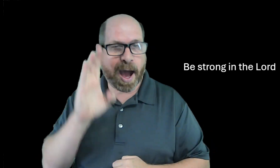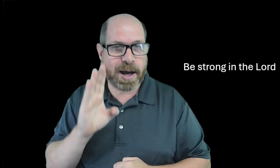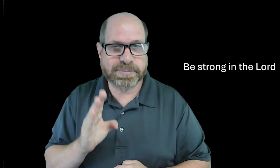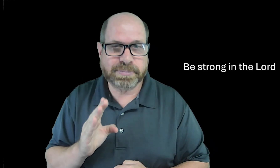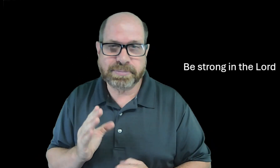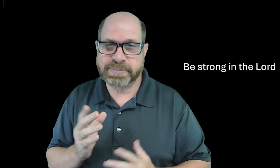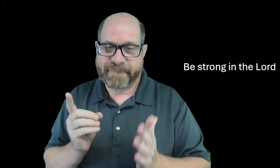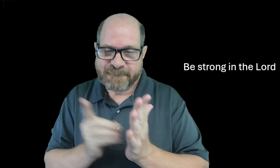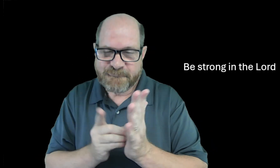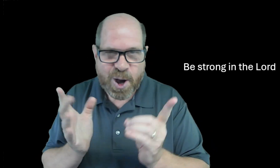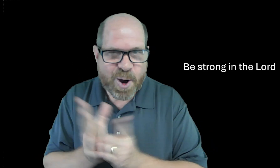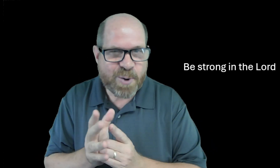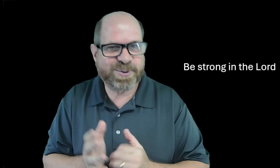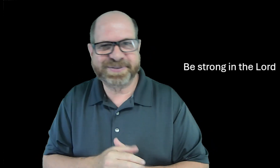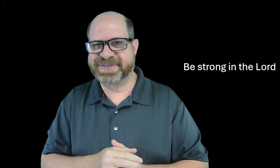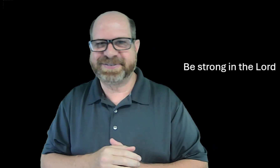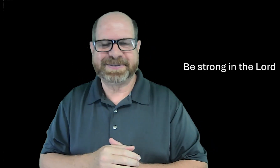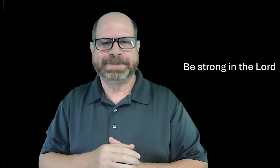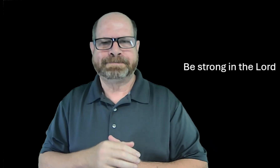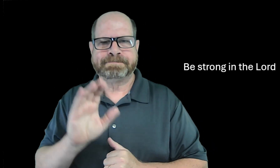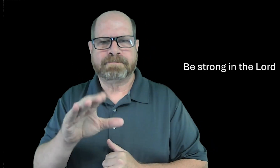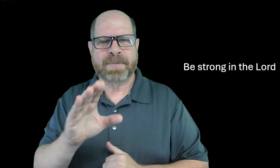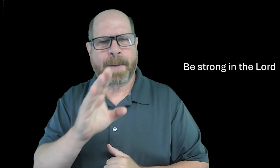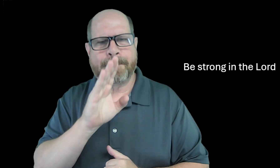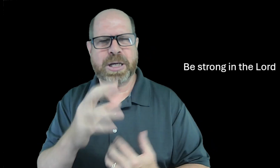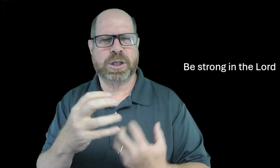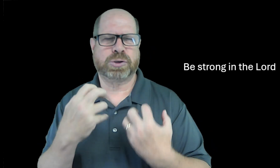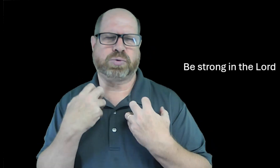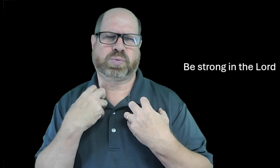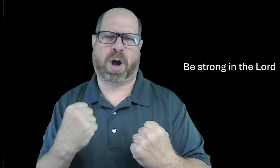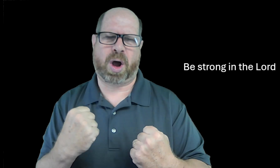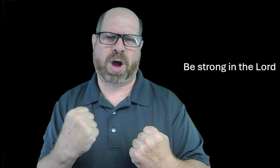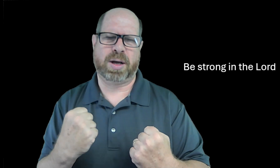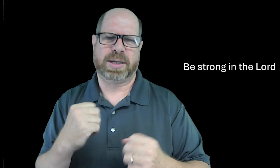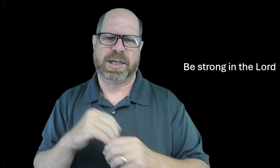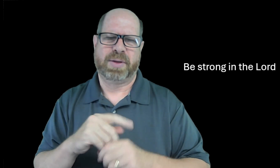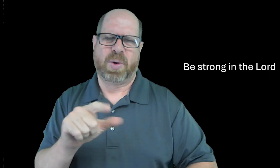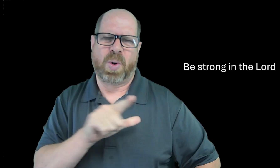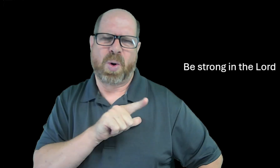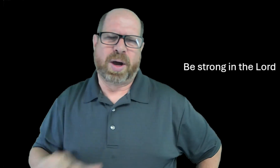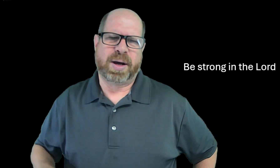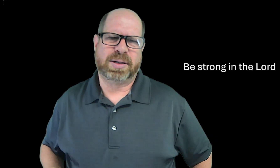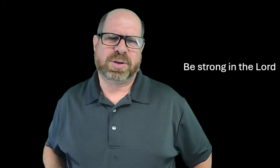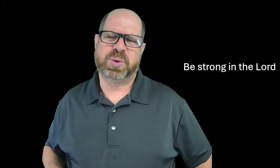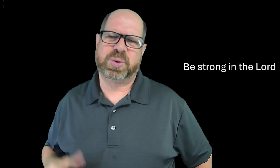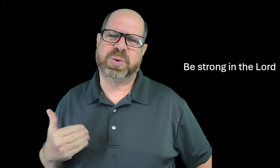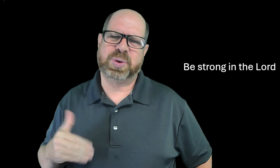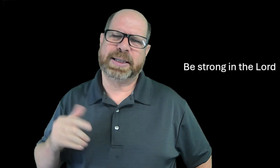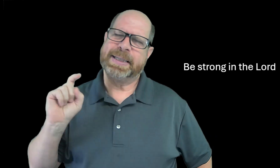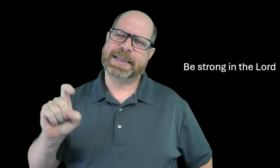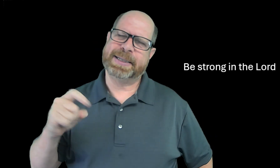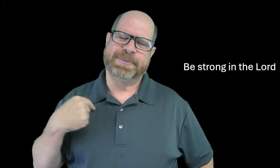Now, for time with God, our devotional today, be strong in the Lord.